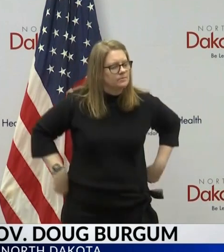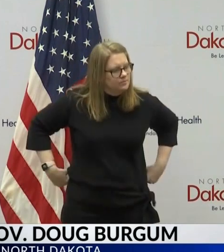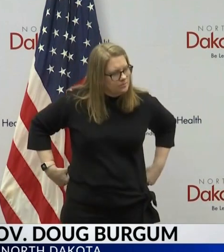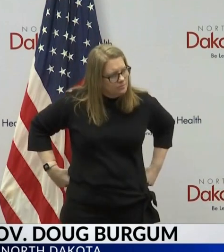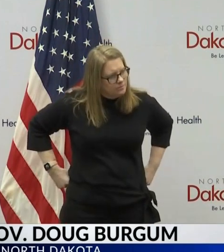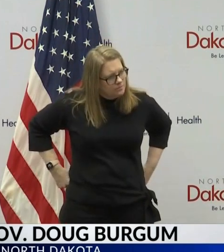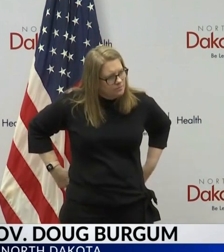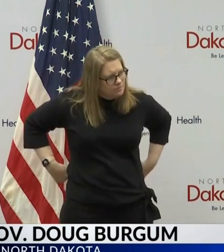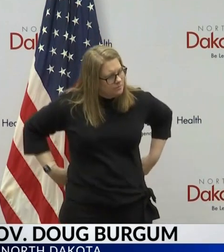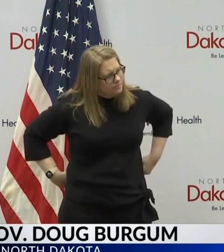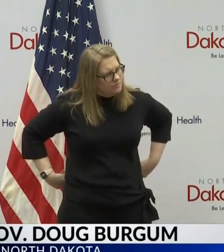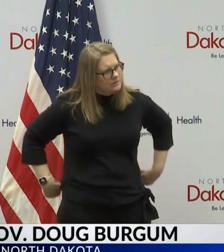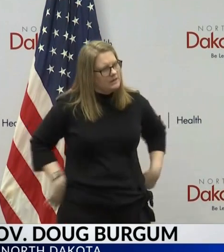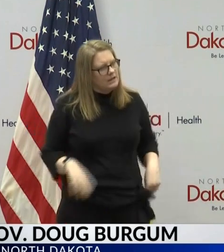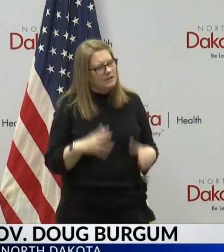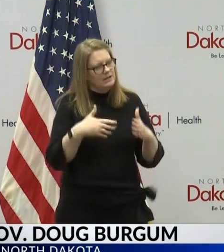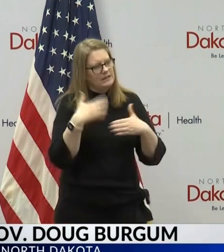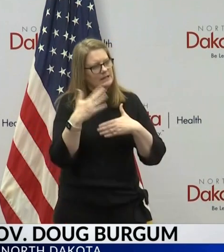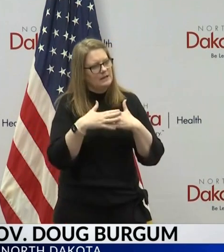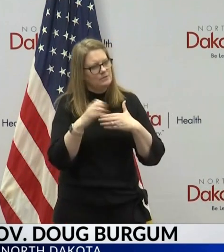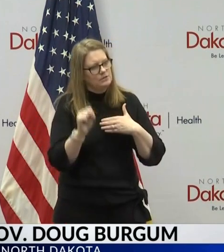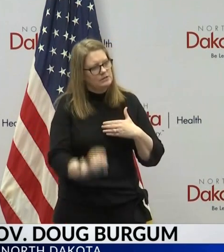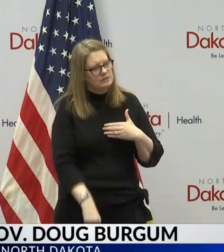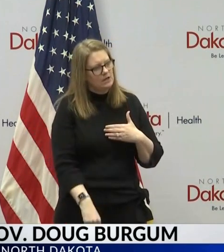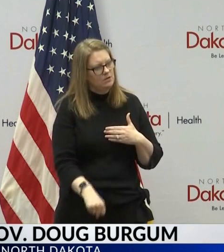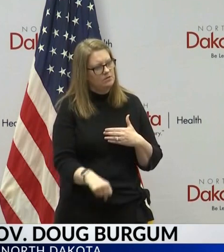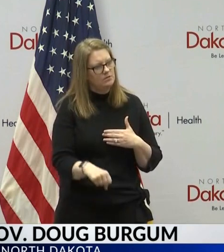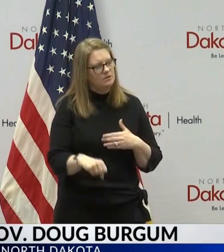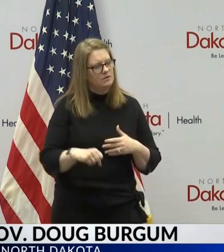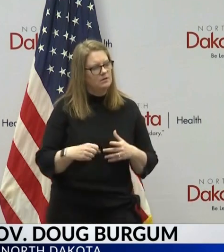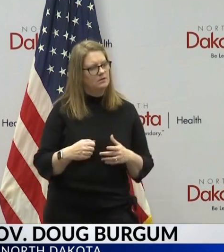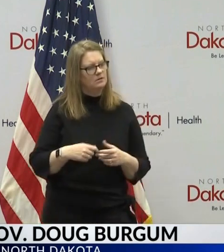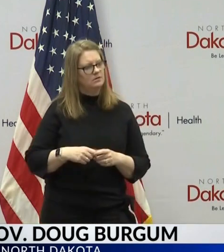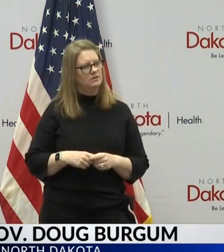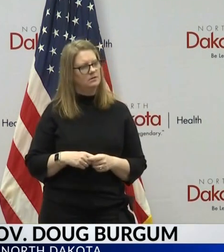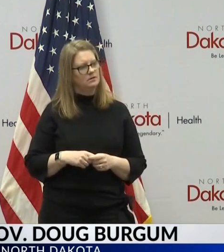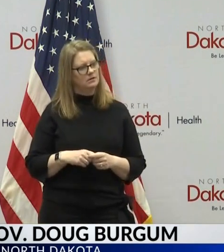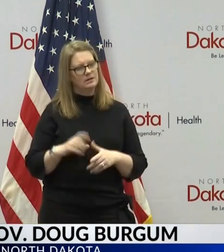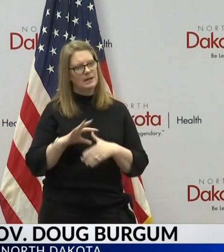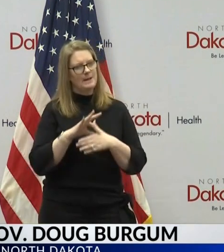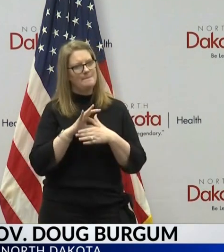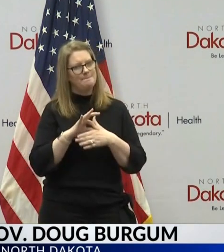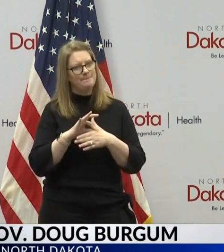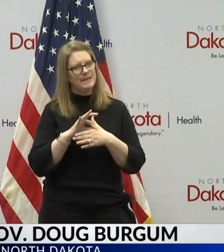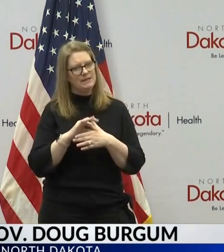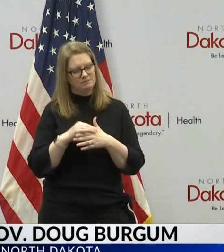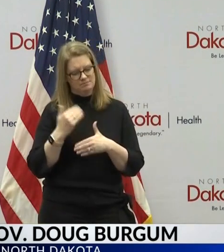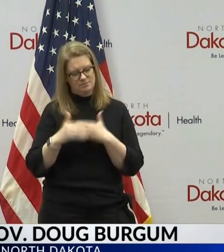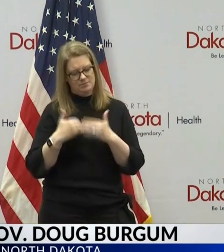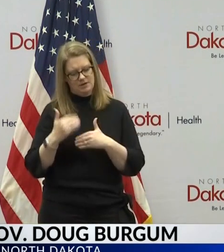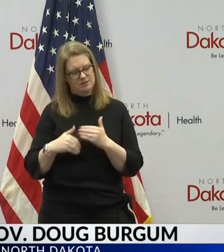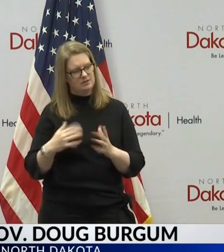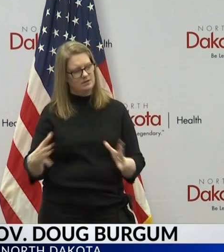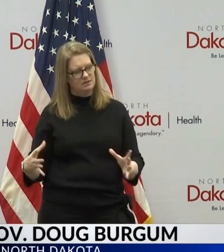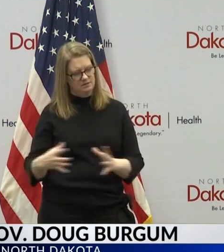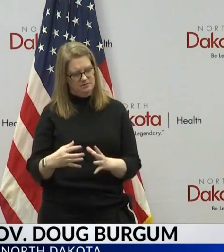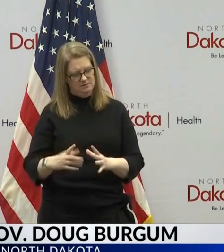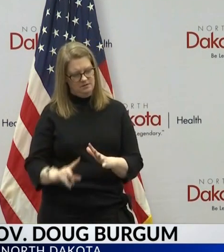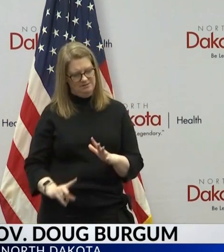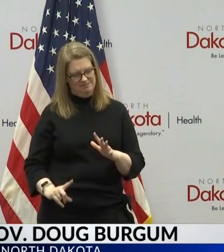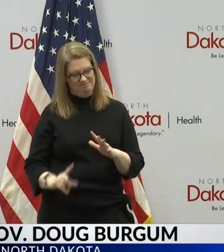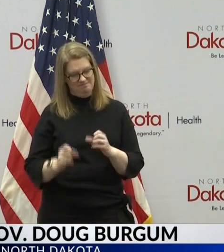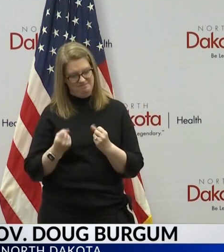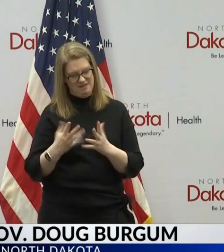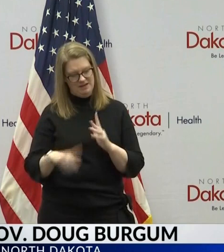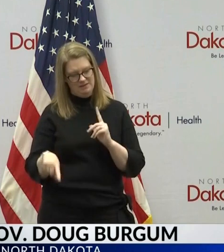neighbors to the south, but they've had quite a large breakout at a meat packing plant. I'm just wondering, I